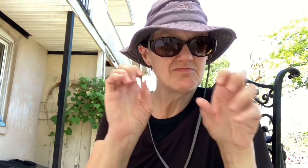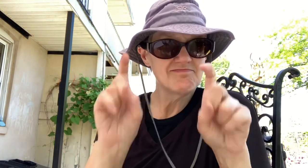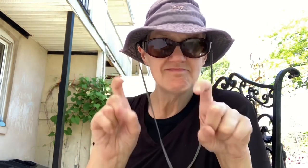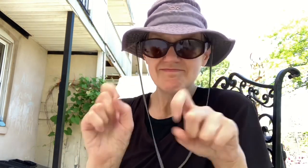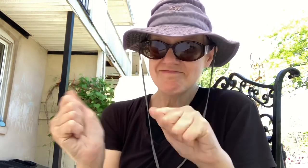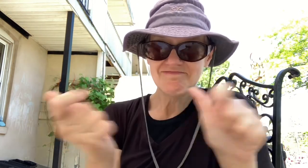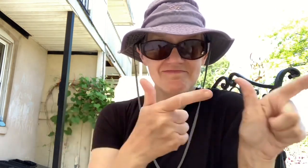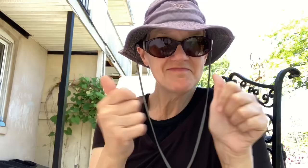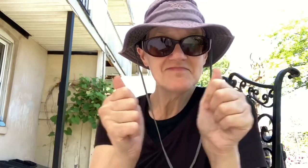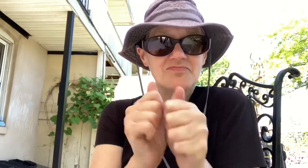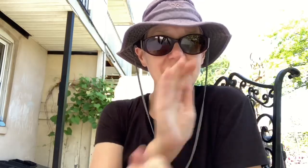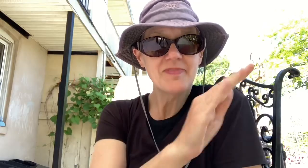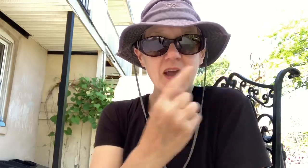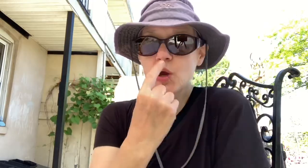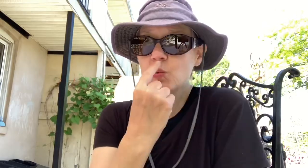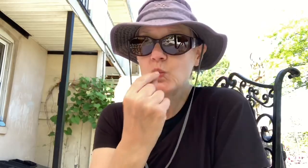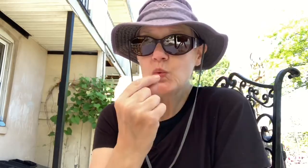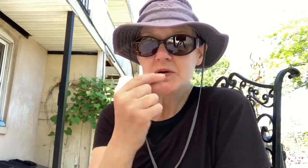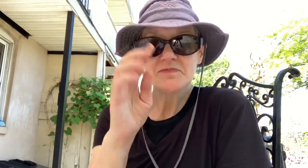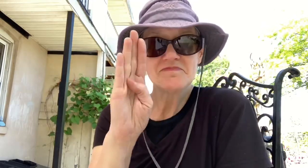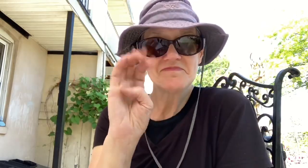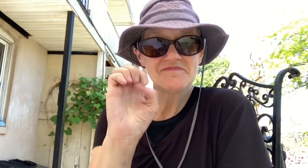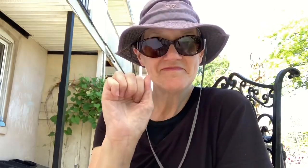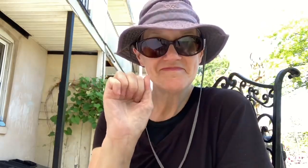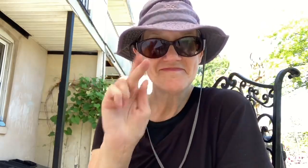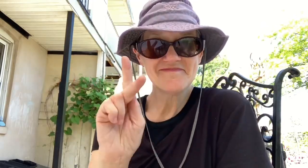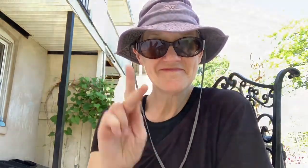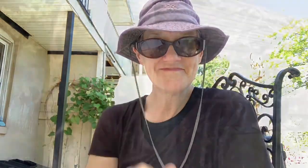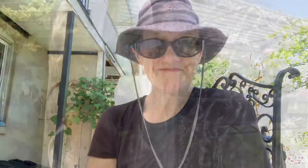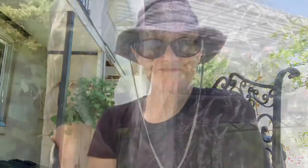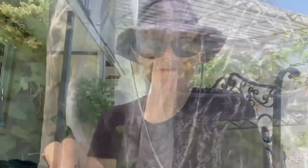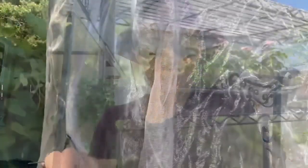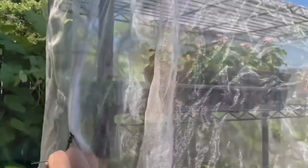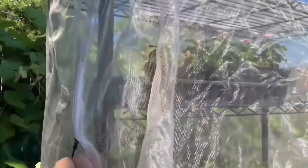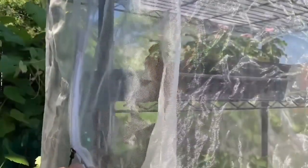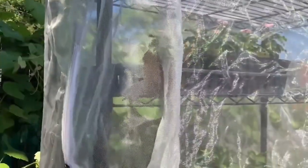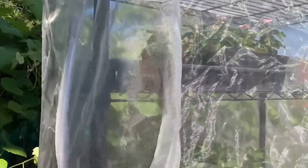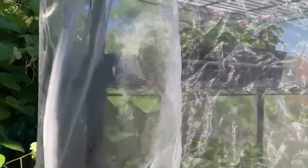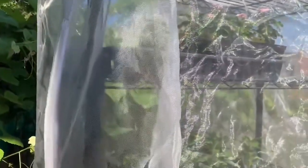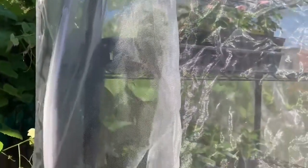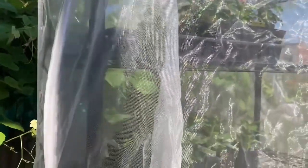test everything out with their beaks.